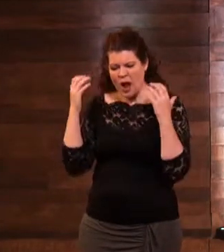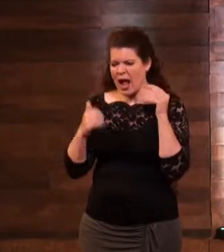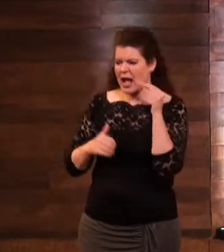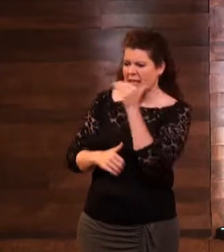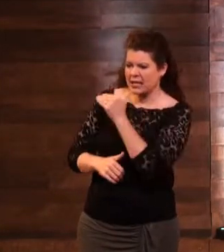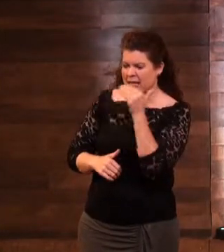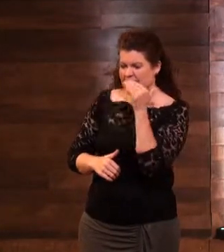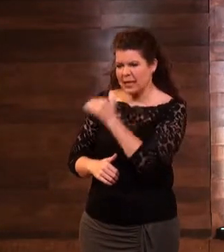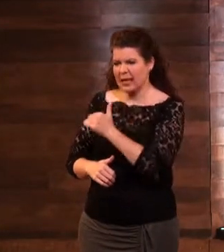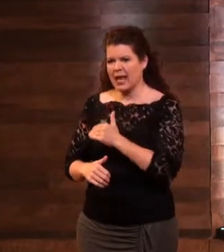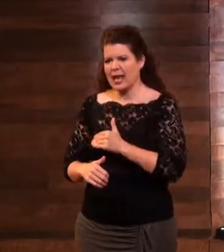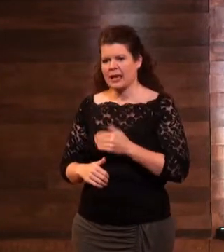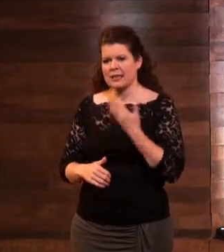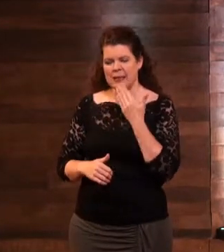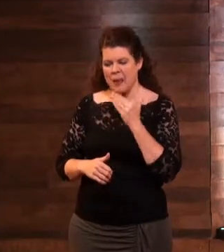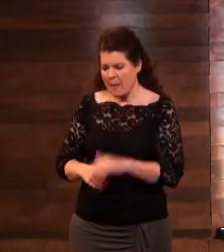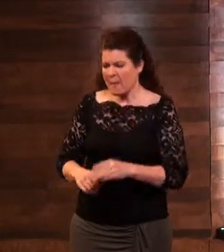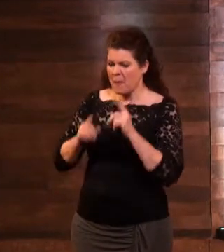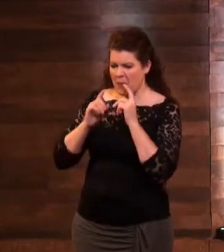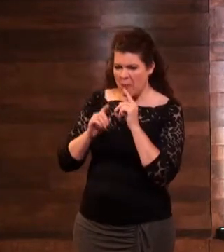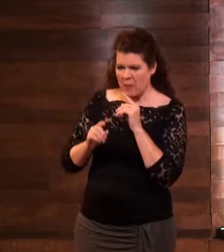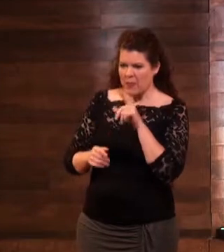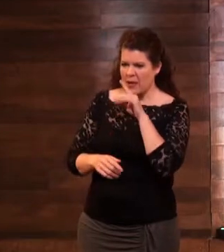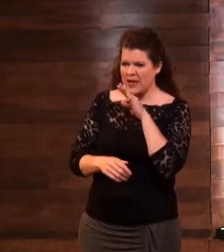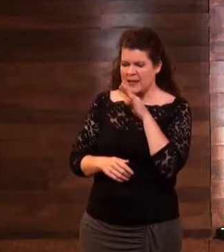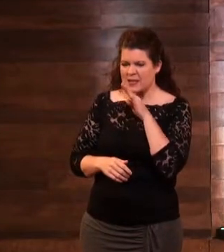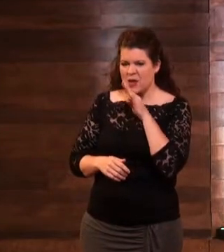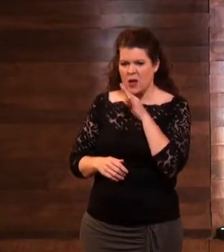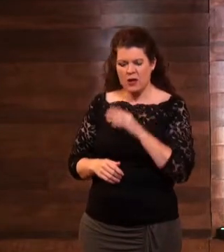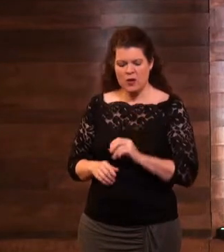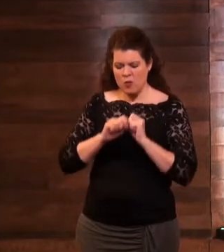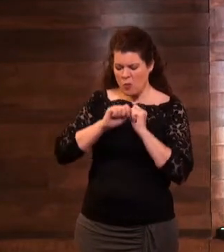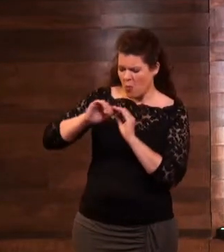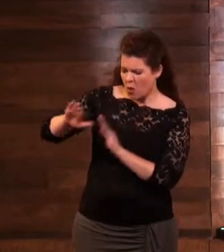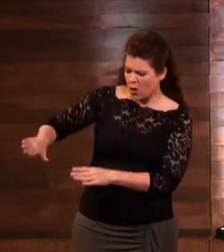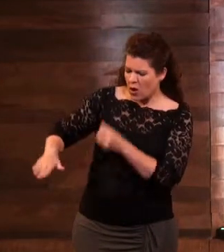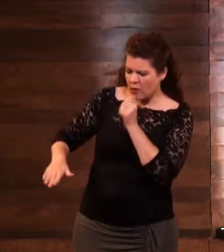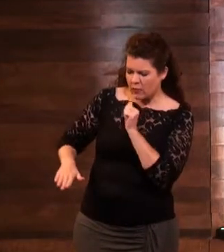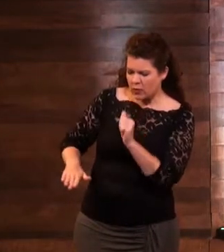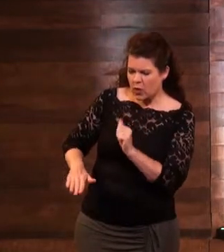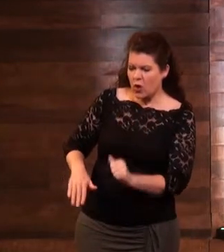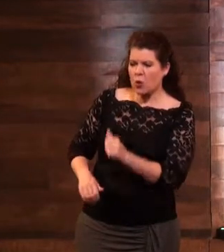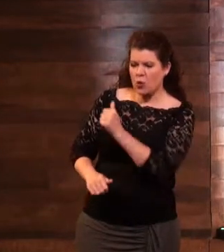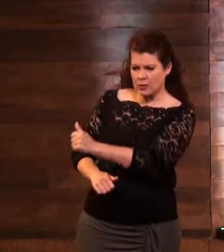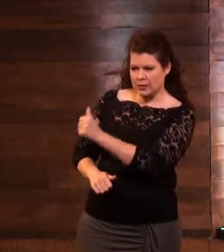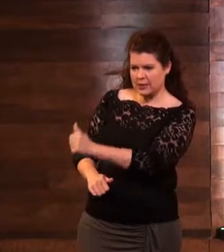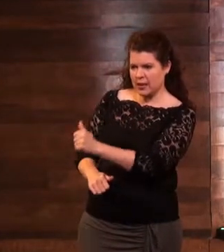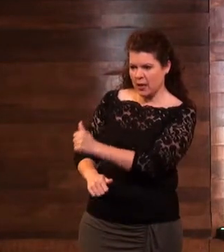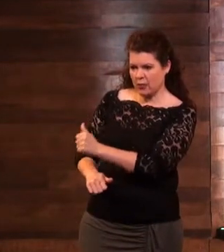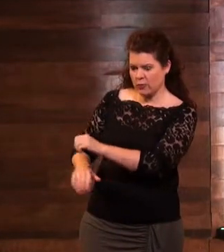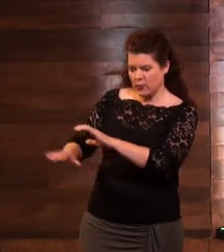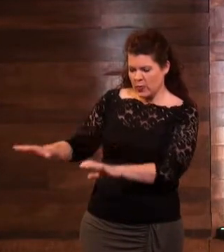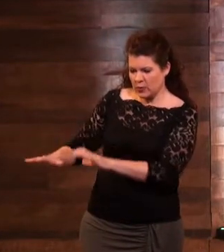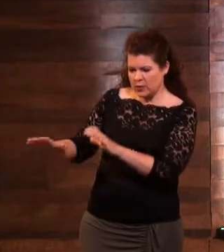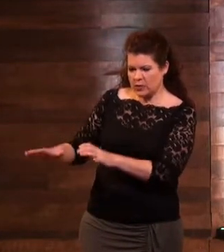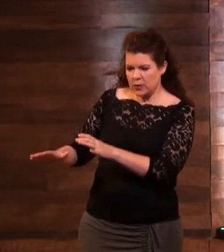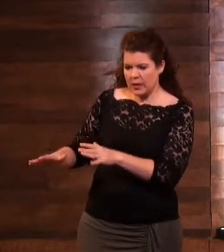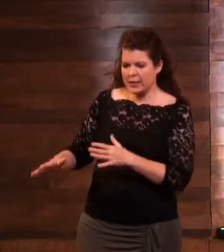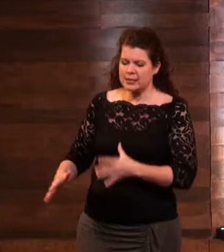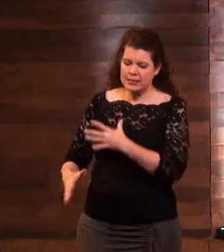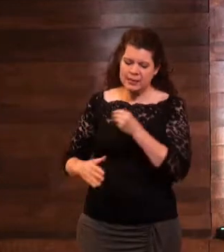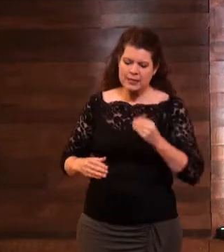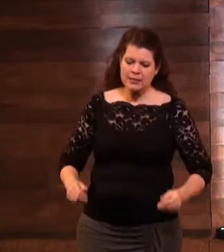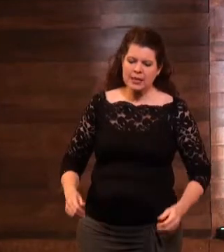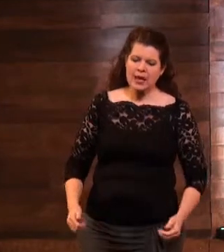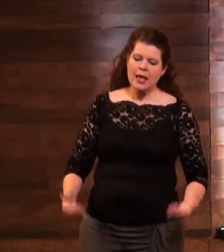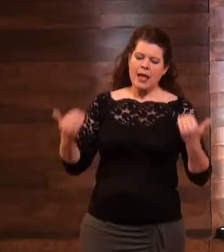another, seeing that you have put off the old self with its practices and have put on the new self, which is being renewed in knowledge